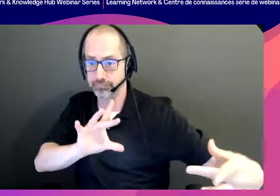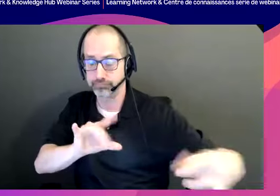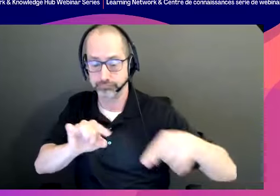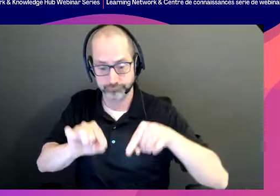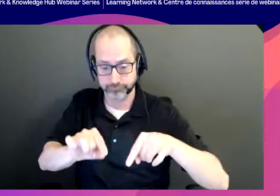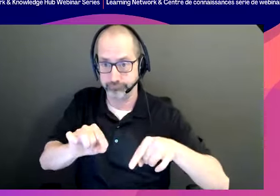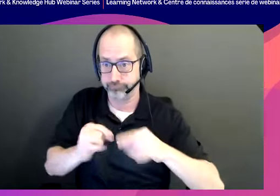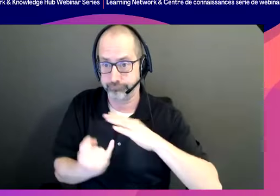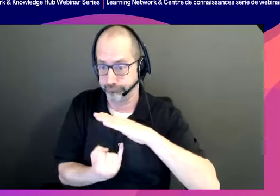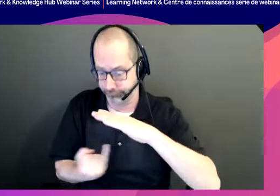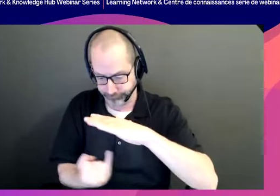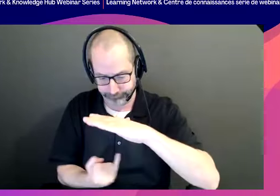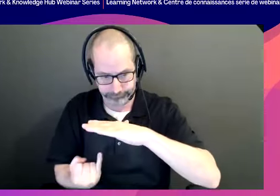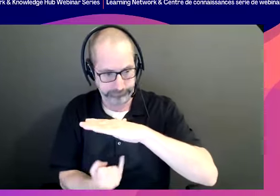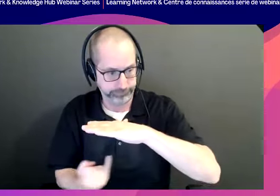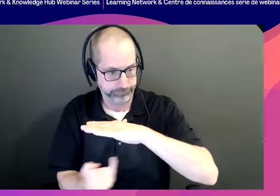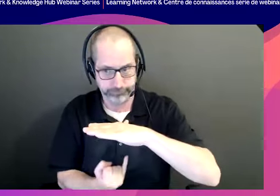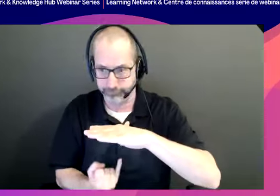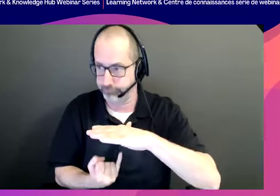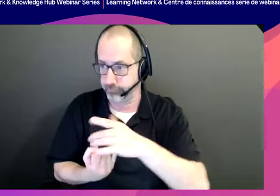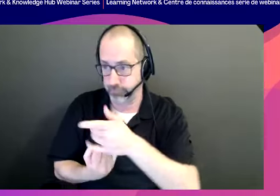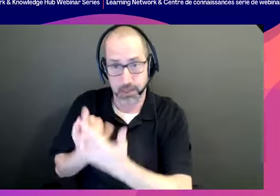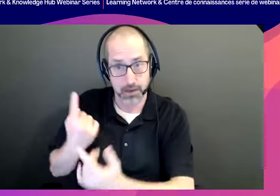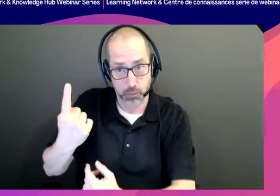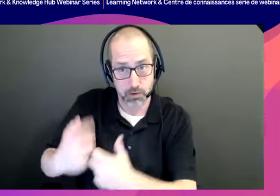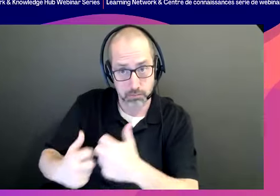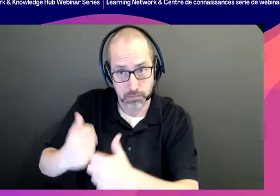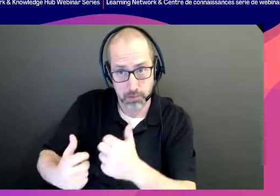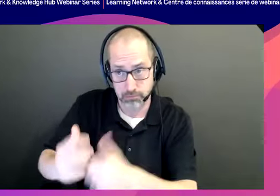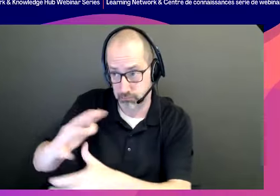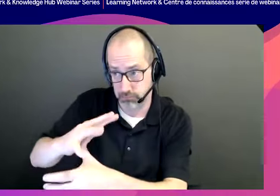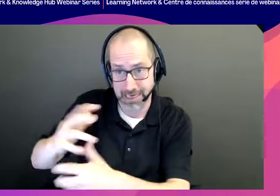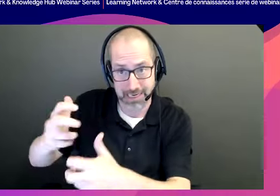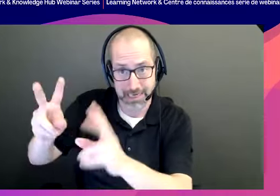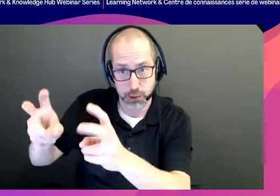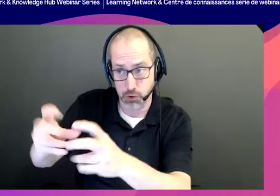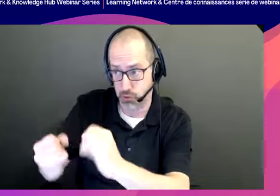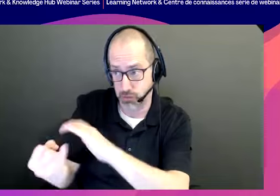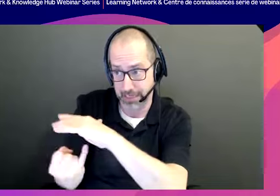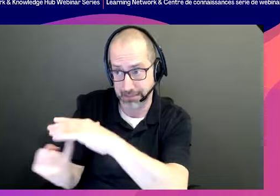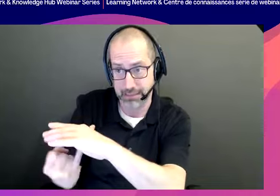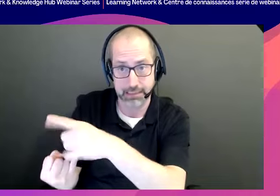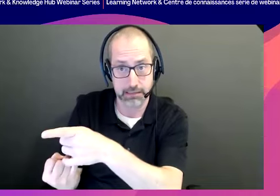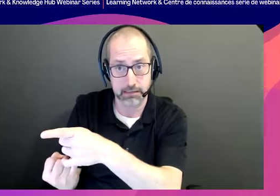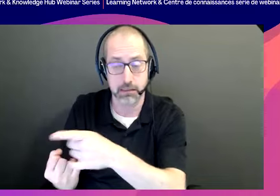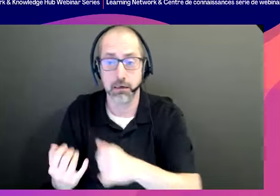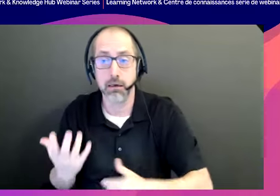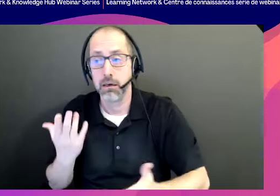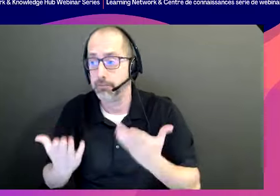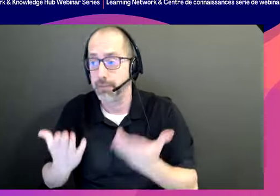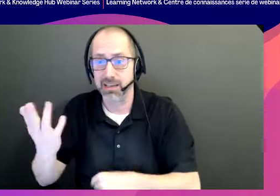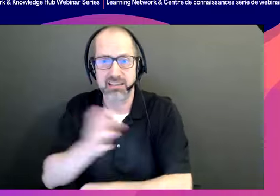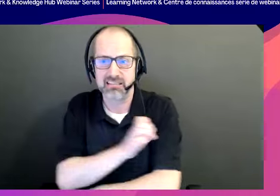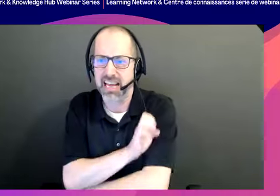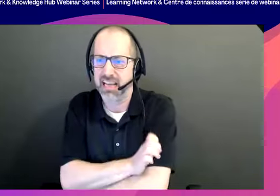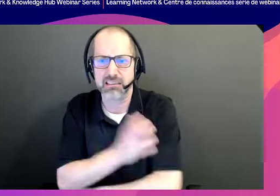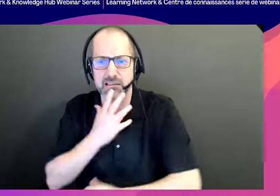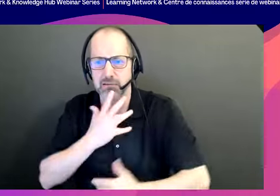social isolation can be one of the main issues here. She might not have the energy to make connections